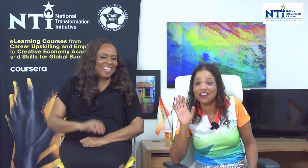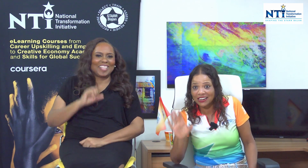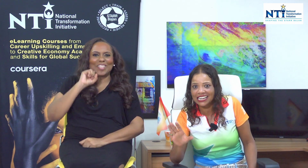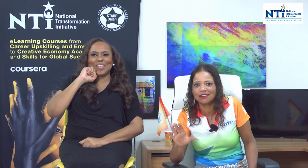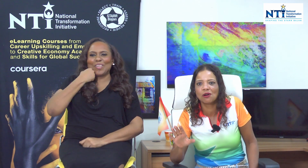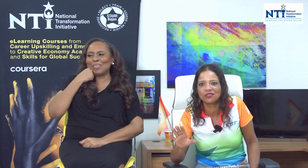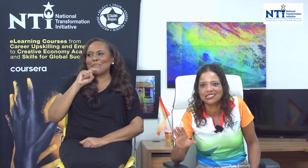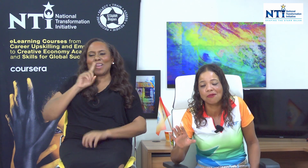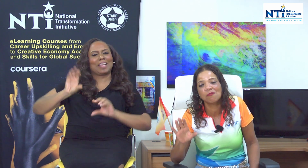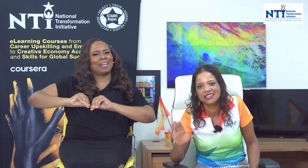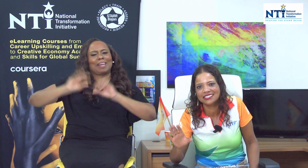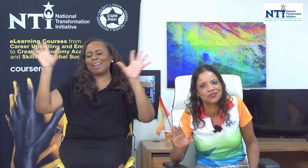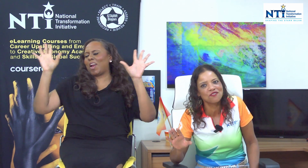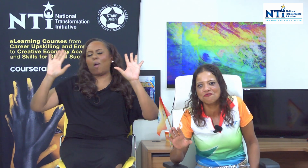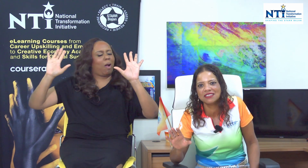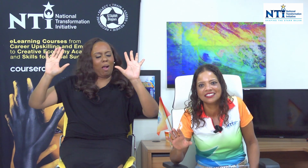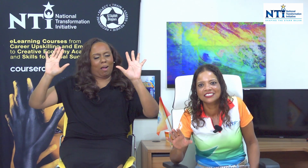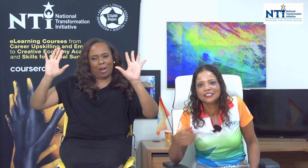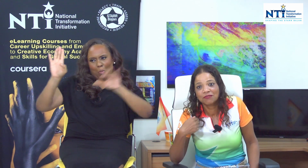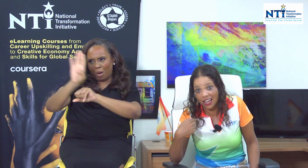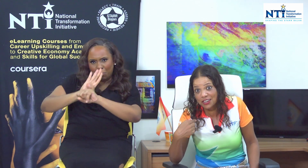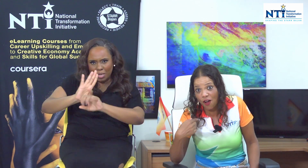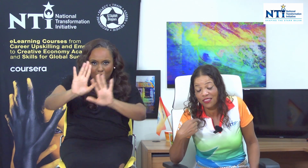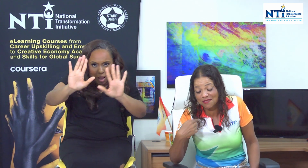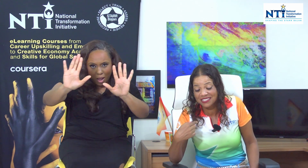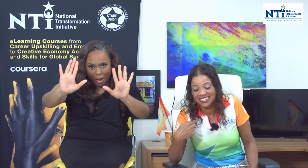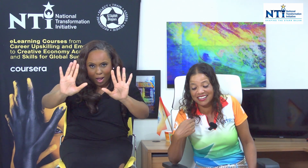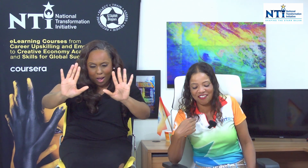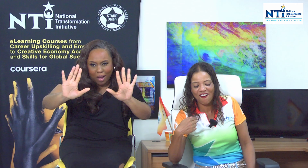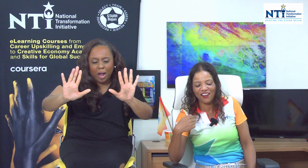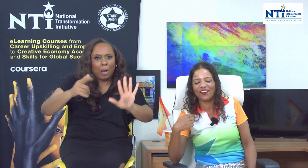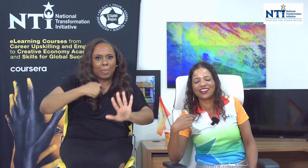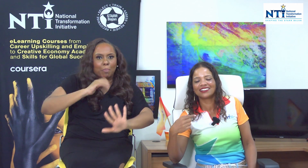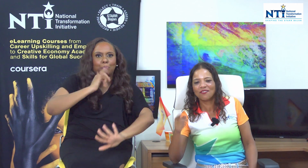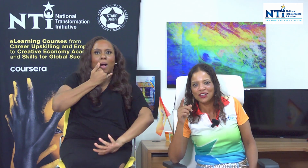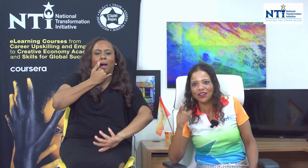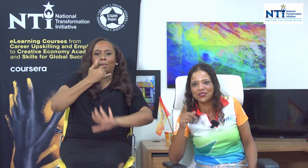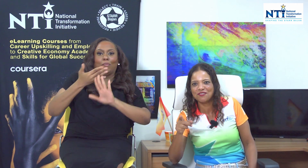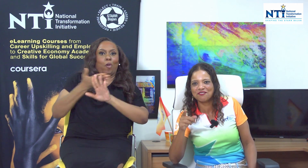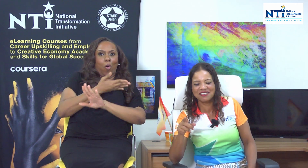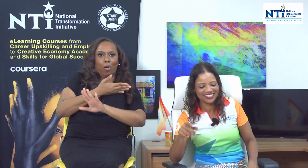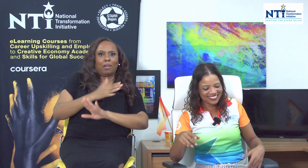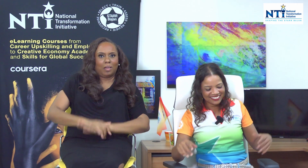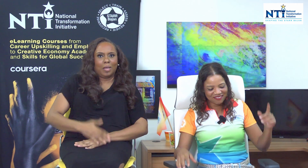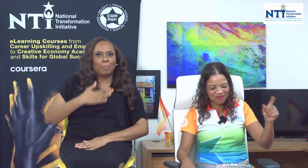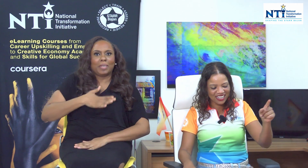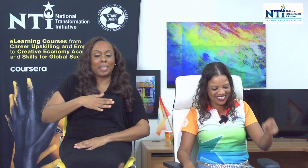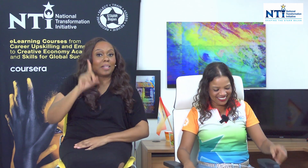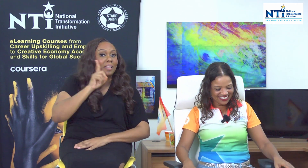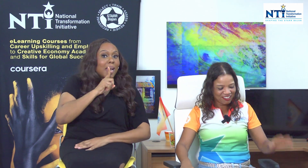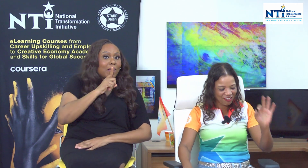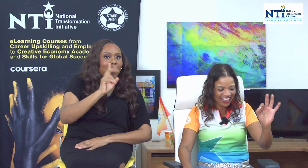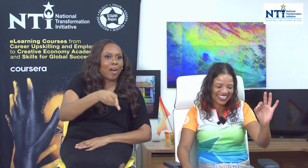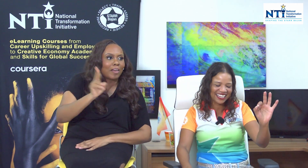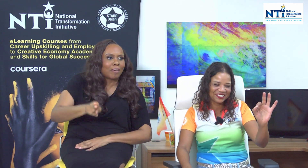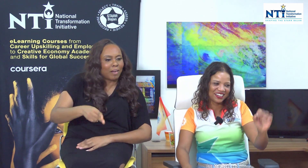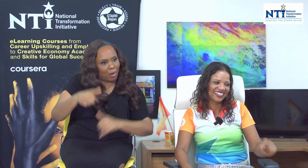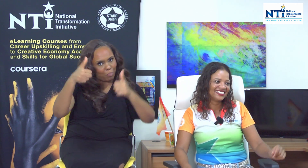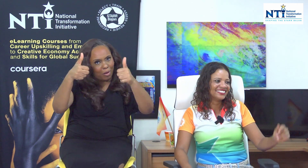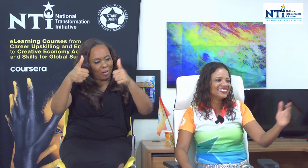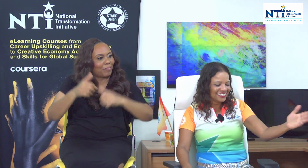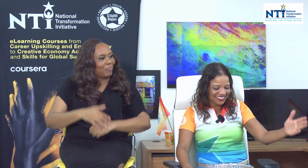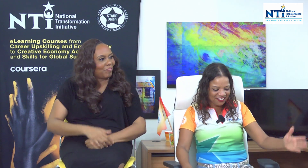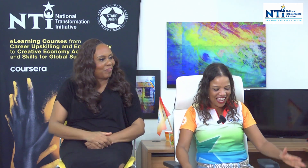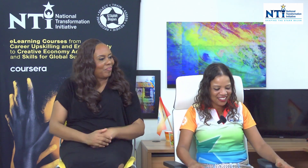Soraya has been very clear about this. Barbados, do it for me. I got the mistake wrong earlier. I want you all to do it for me. Brilliant. Great